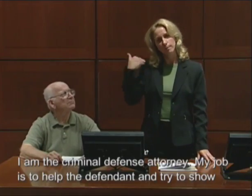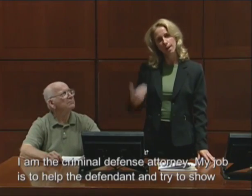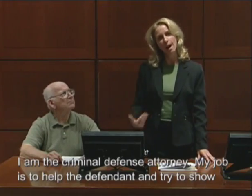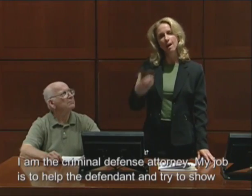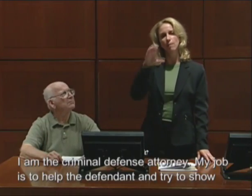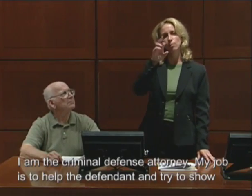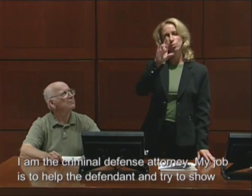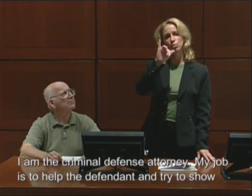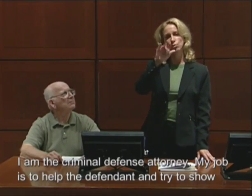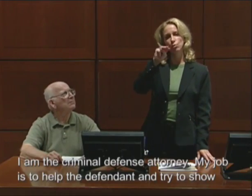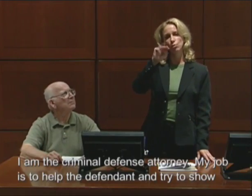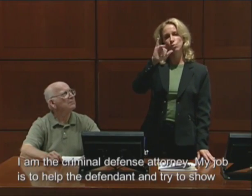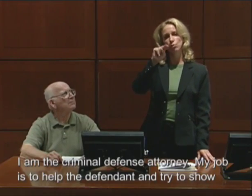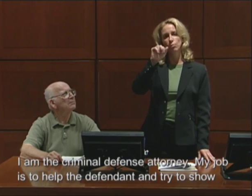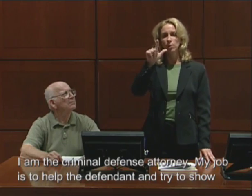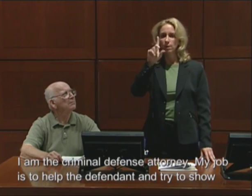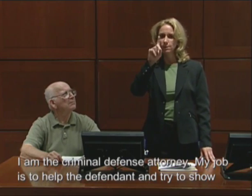I am the criminal defense attorney.